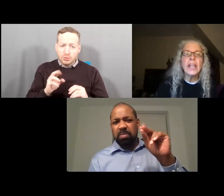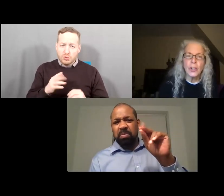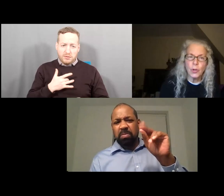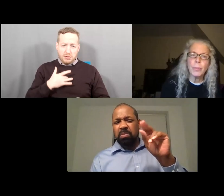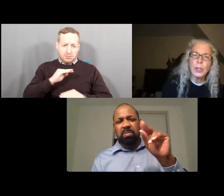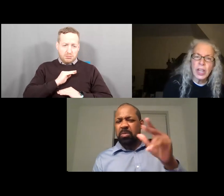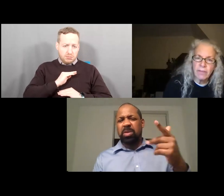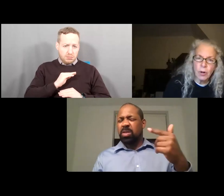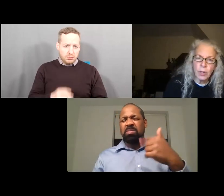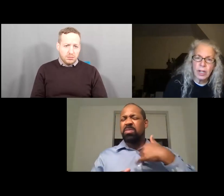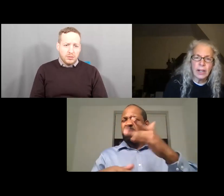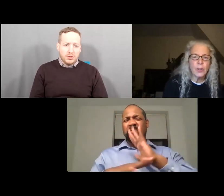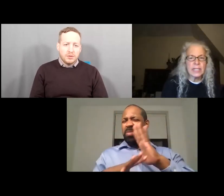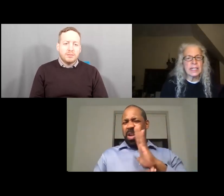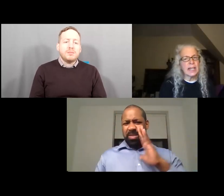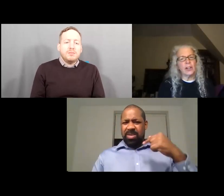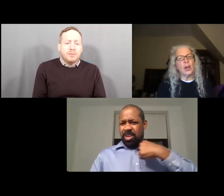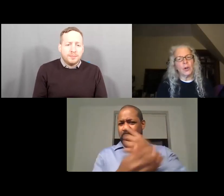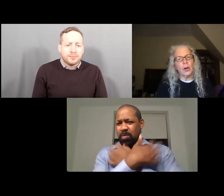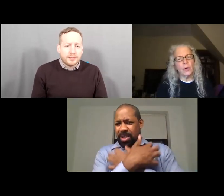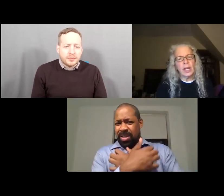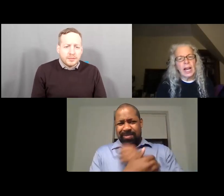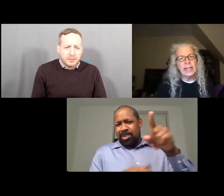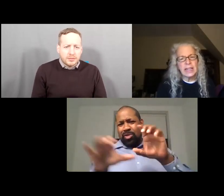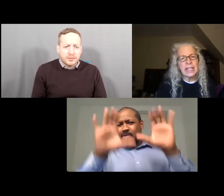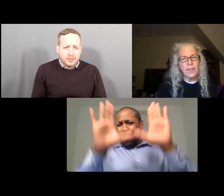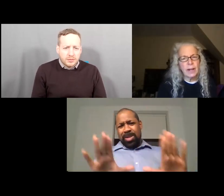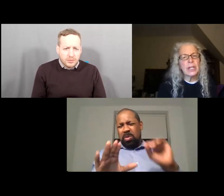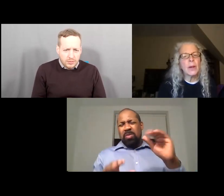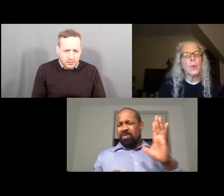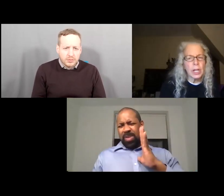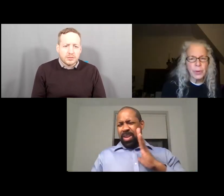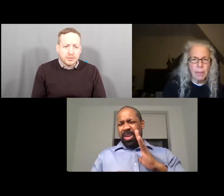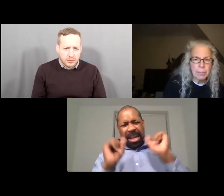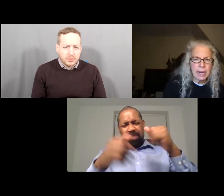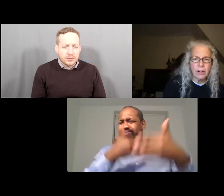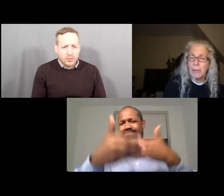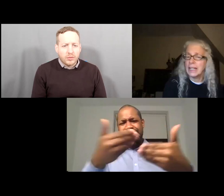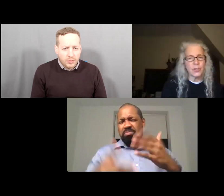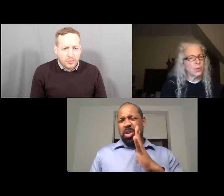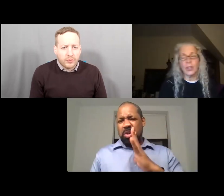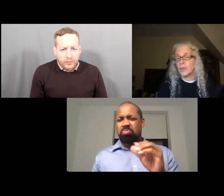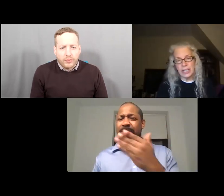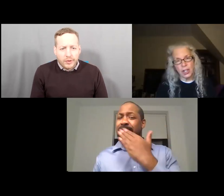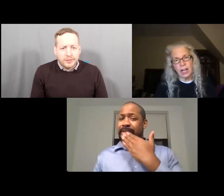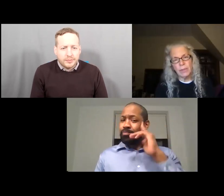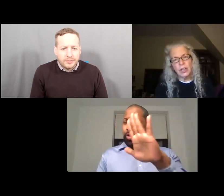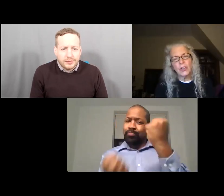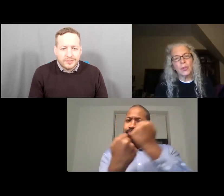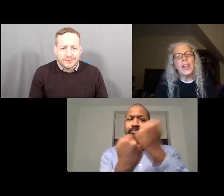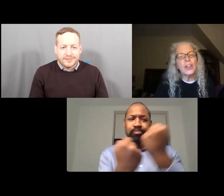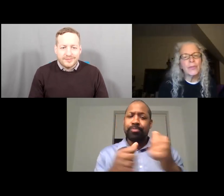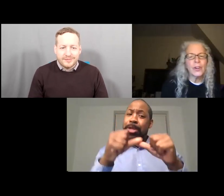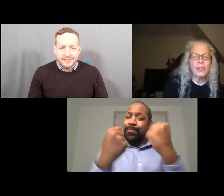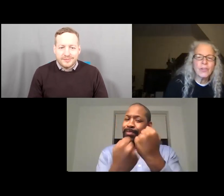anything we can do to push that forward. And Ernest is saying, no. I think that's fine because I'm working with Mike Baer. Mike is doing a great job.